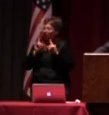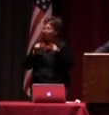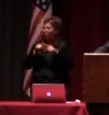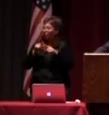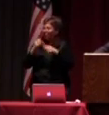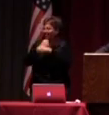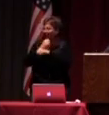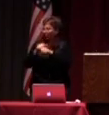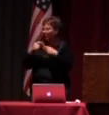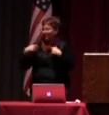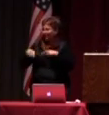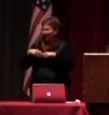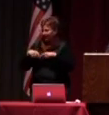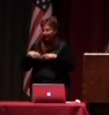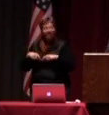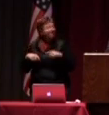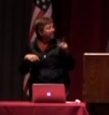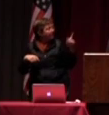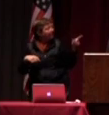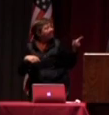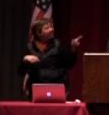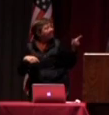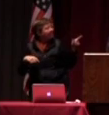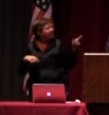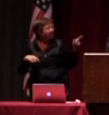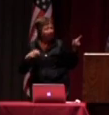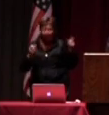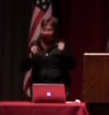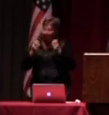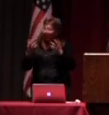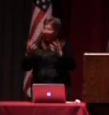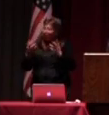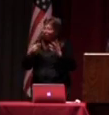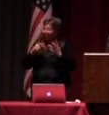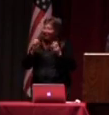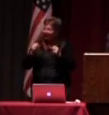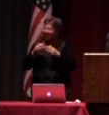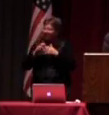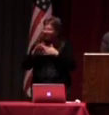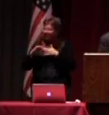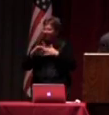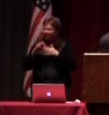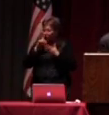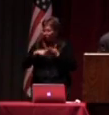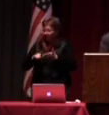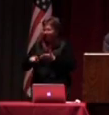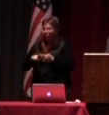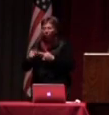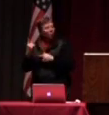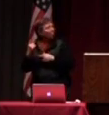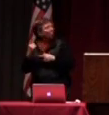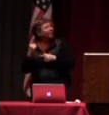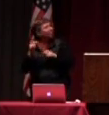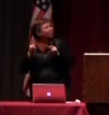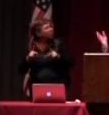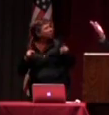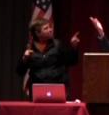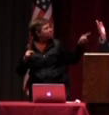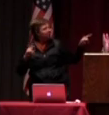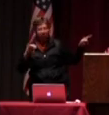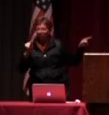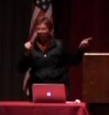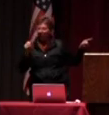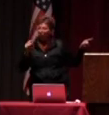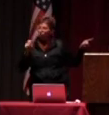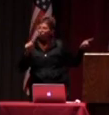Spain. In Paoli's case, interestingly, much of the vogue can be traced to just a single source, the writer James Boswell, the